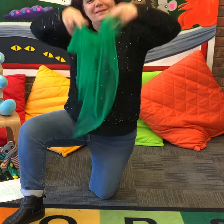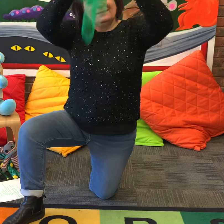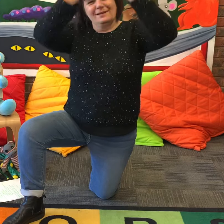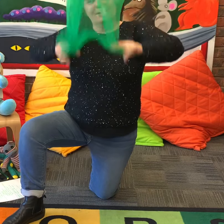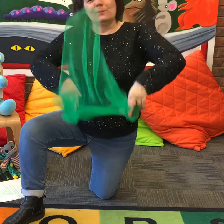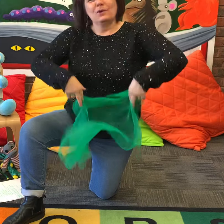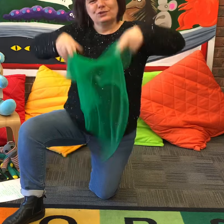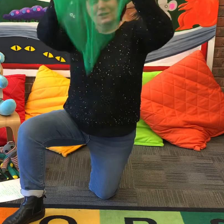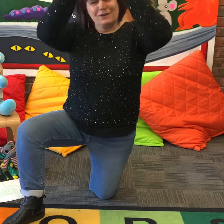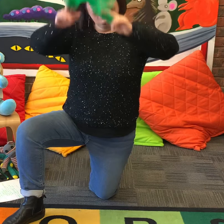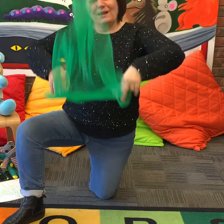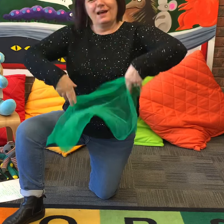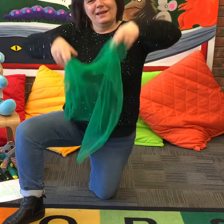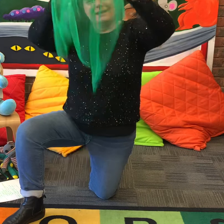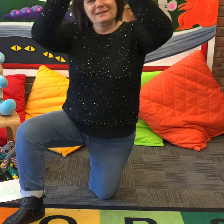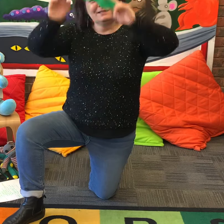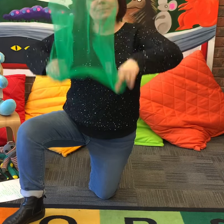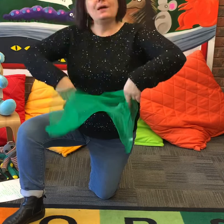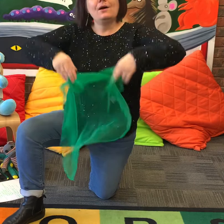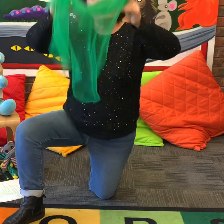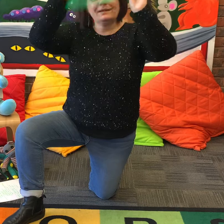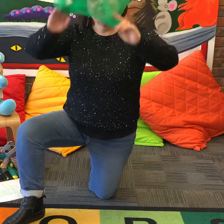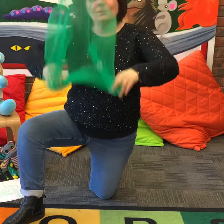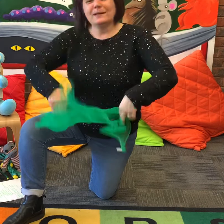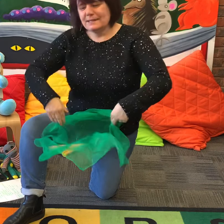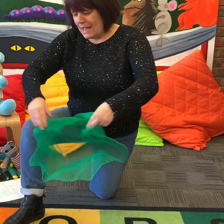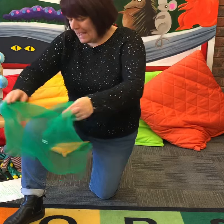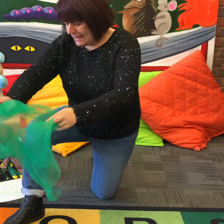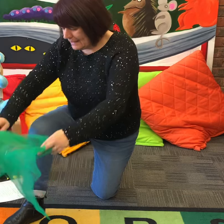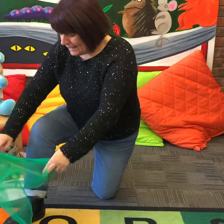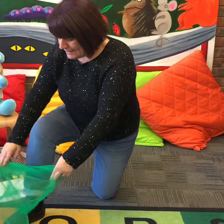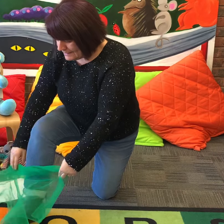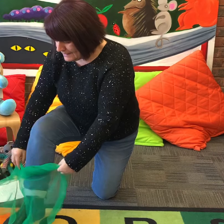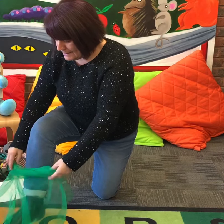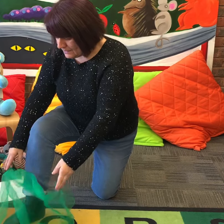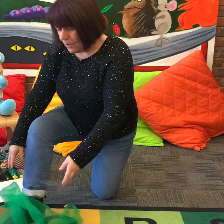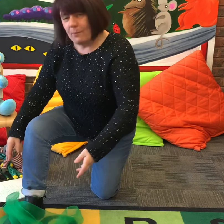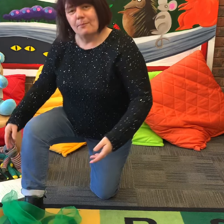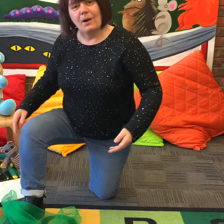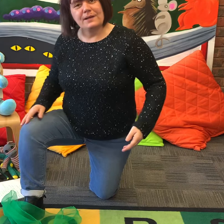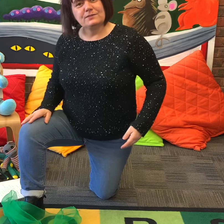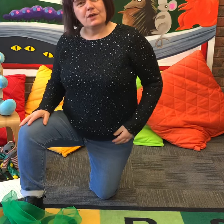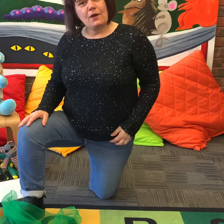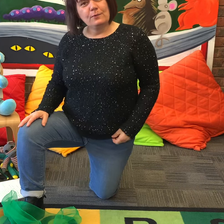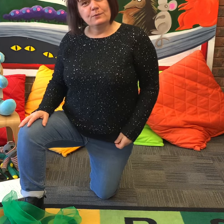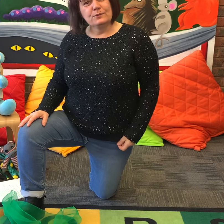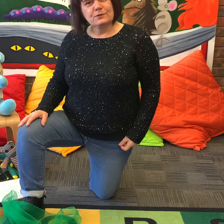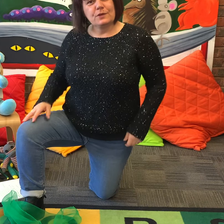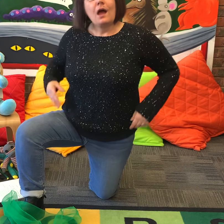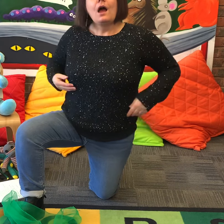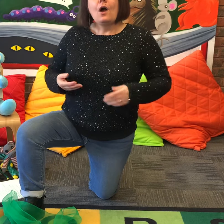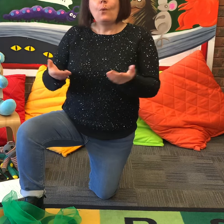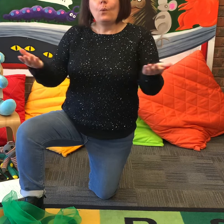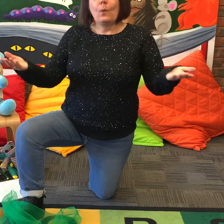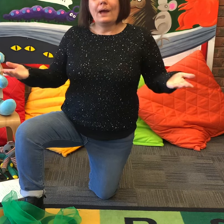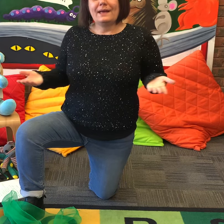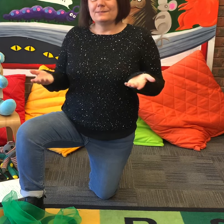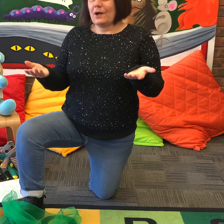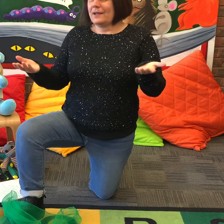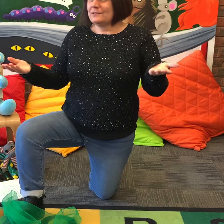The washing on the line is blowing in the wind and it landed on my toes. Where's my